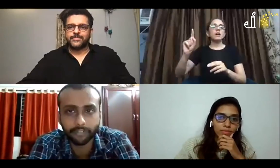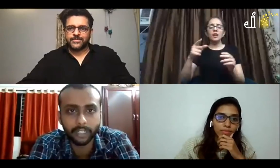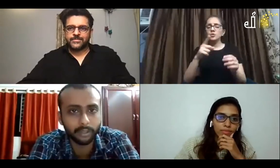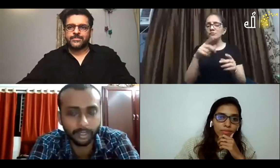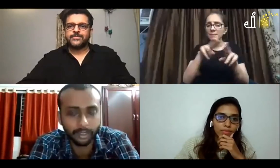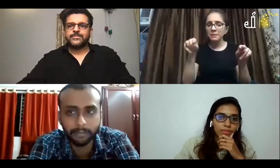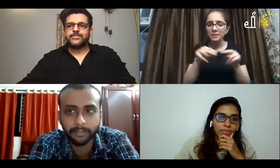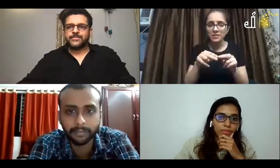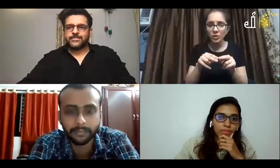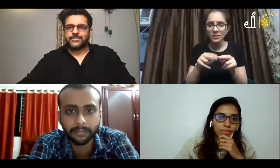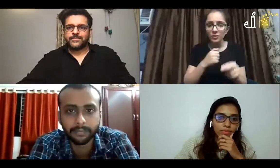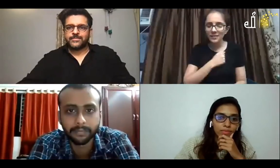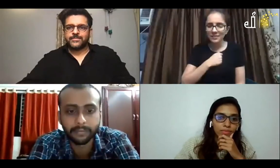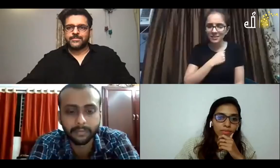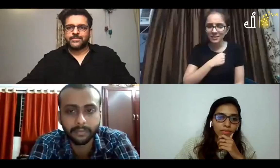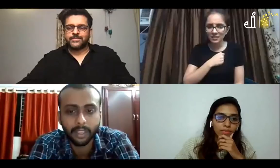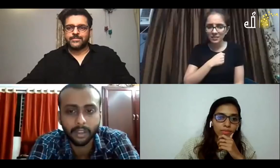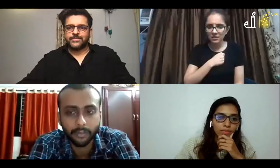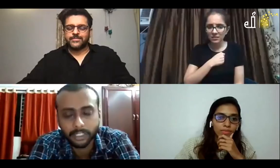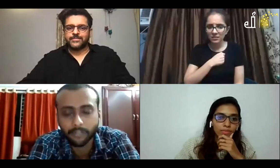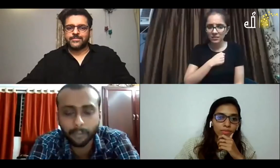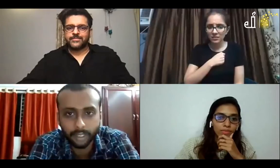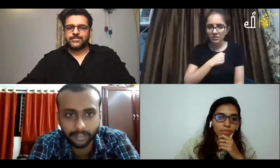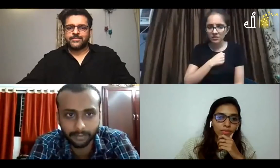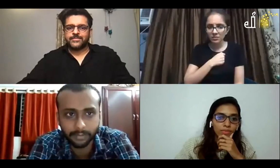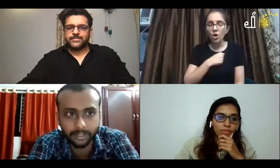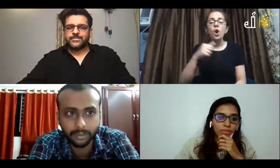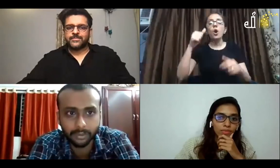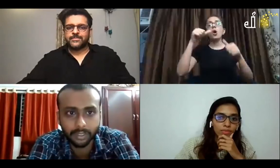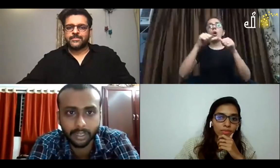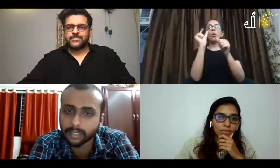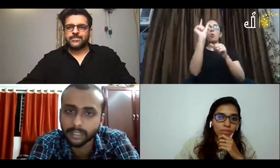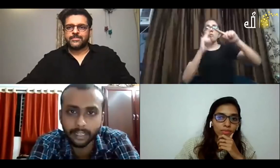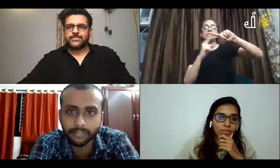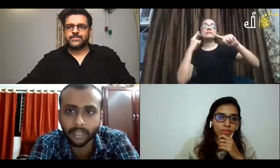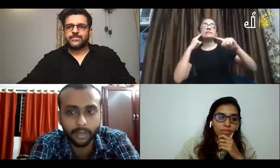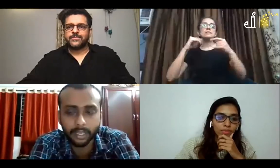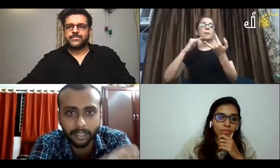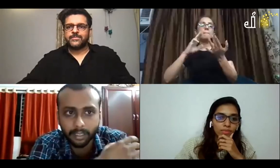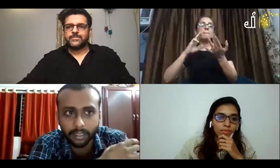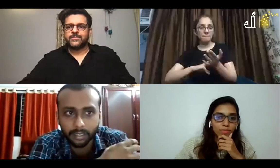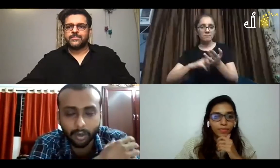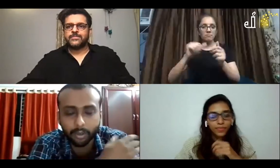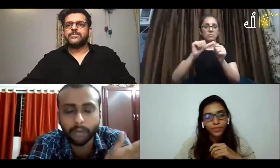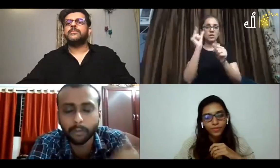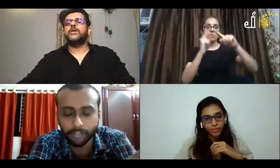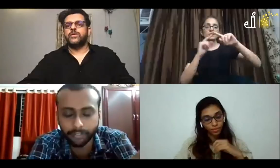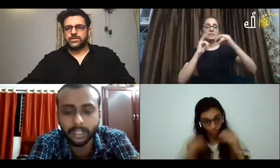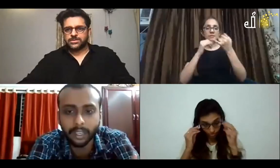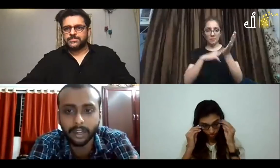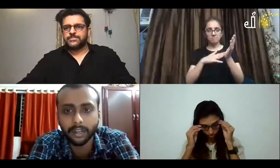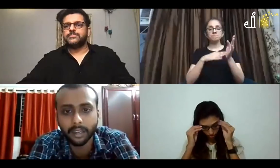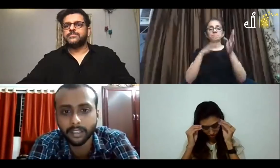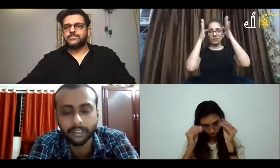about the field Your through family member has what? Sorry? he was suffering from autism. So that is how I got to know about the